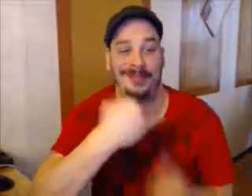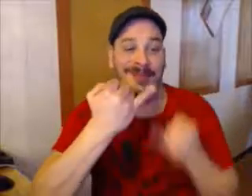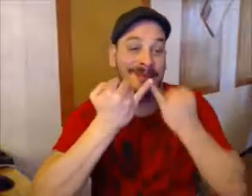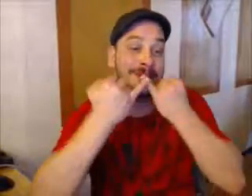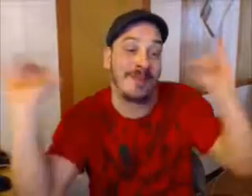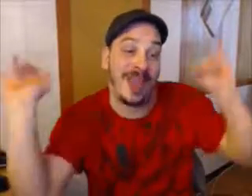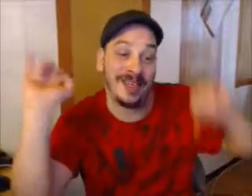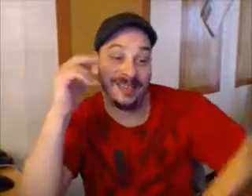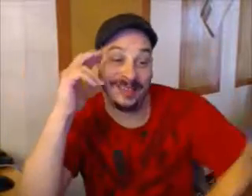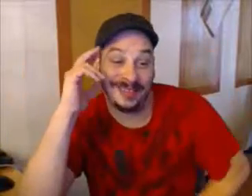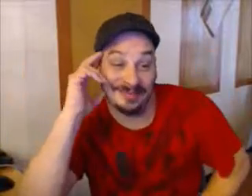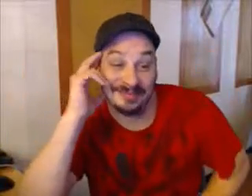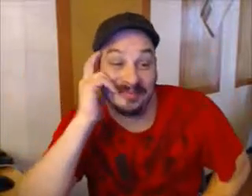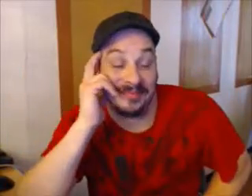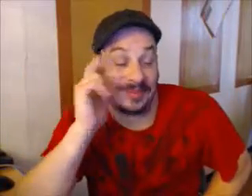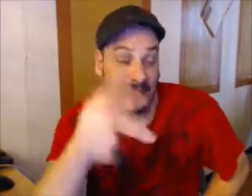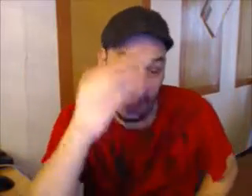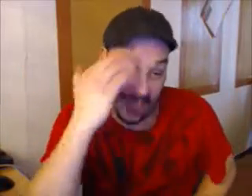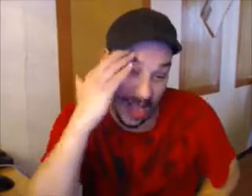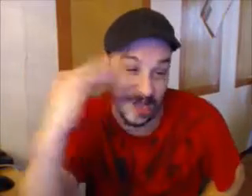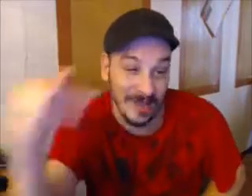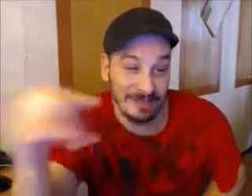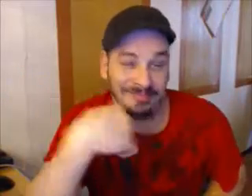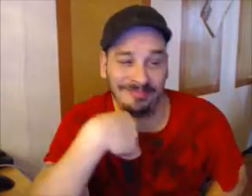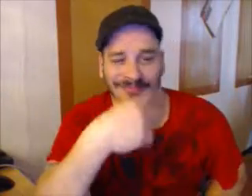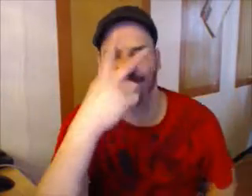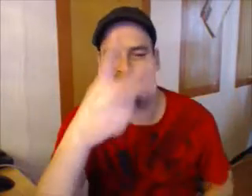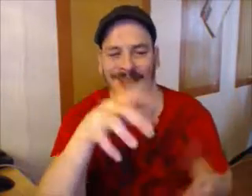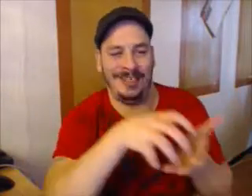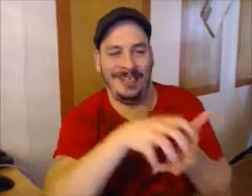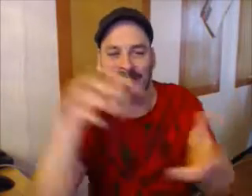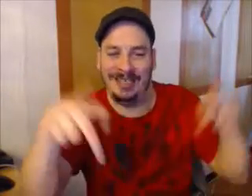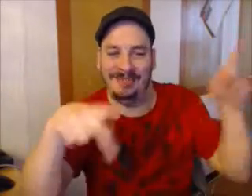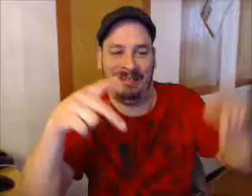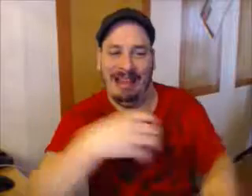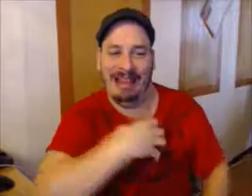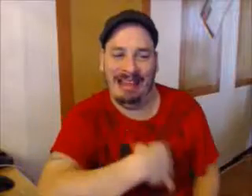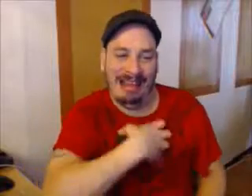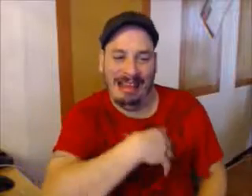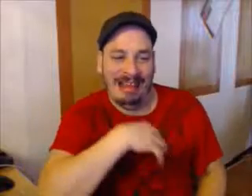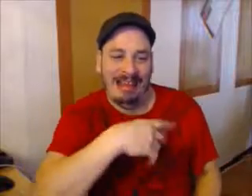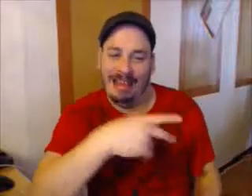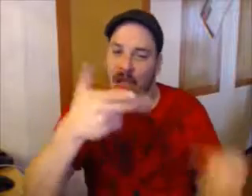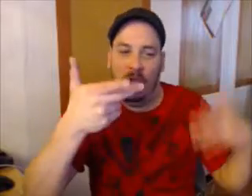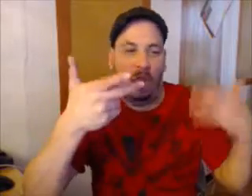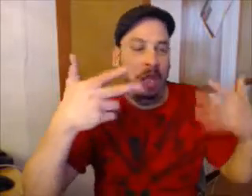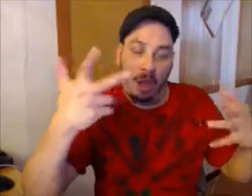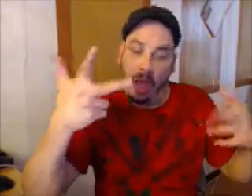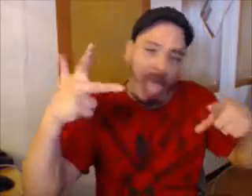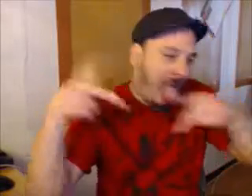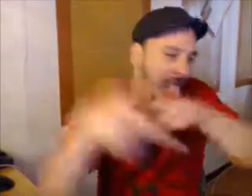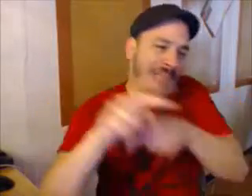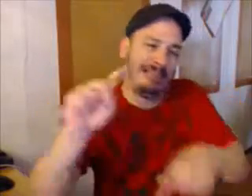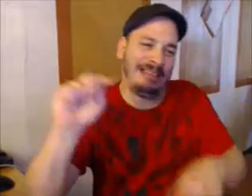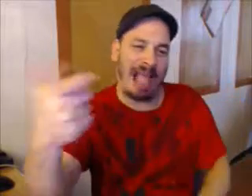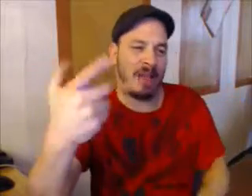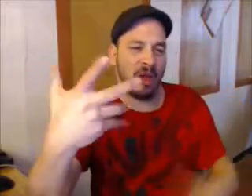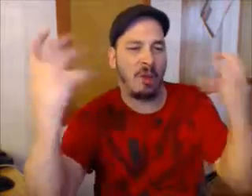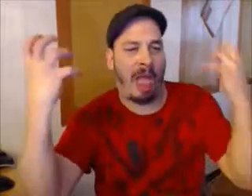in terms of tax increases. What we're talking about is people who are making a lot of money, lawyers and investment bankers